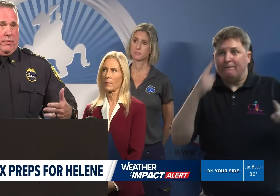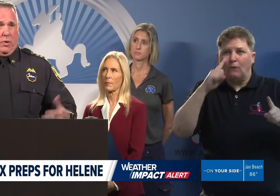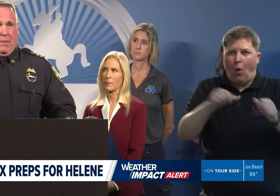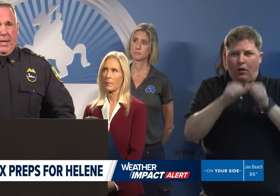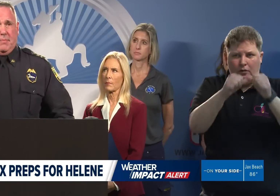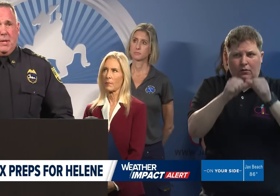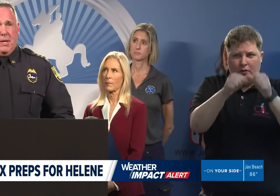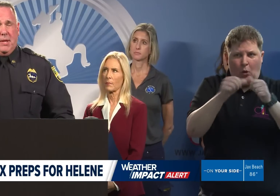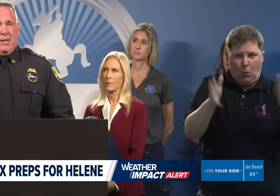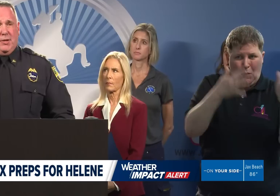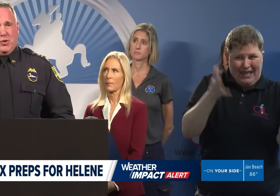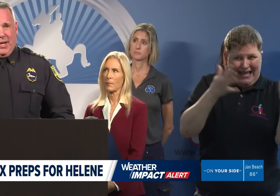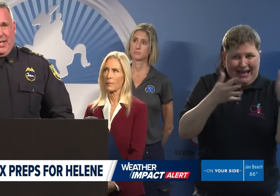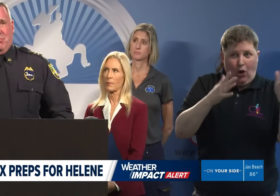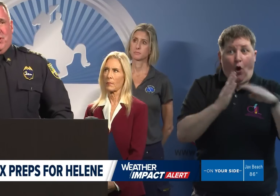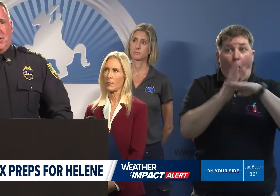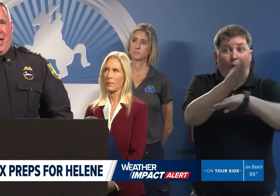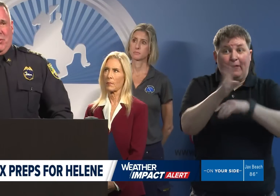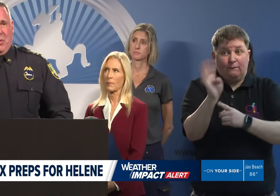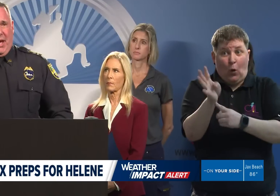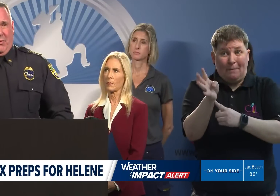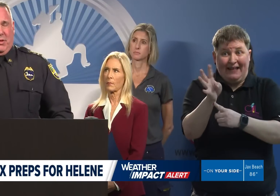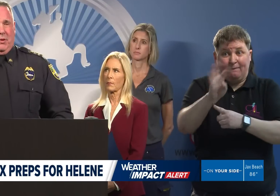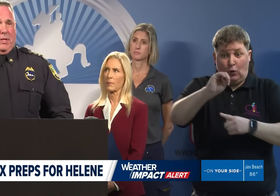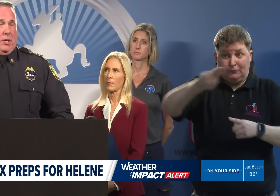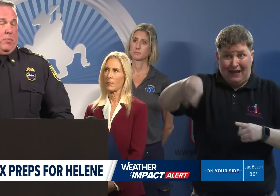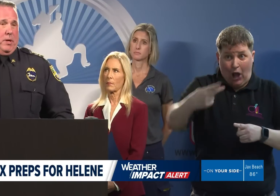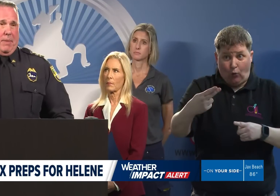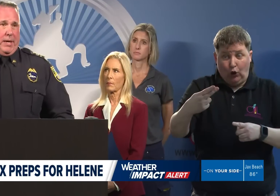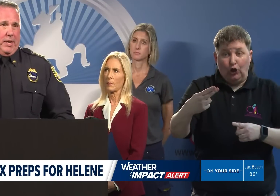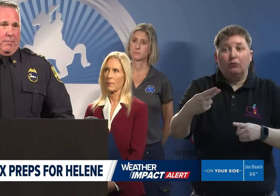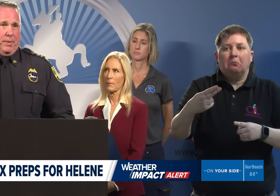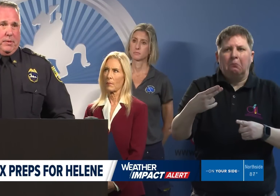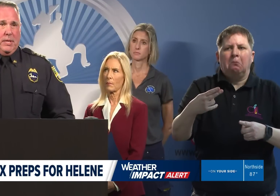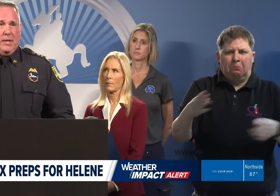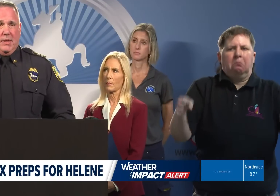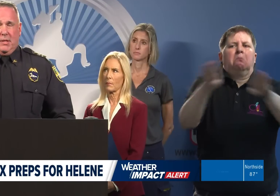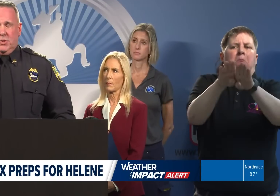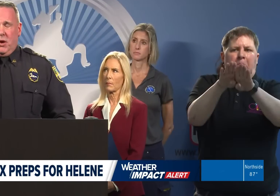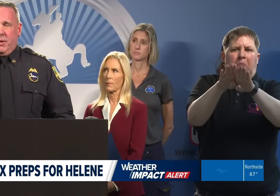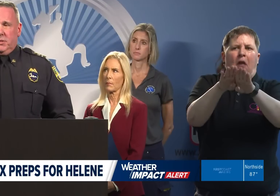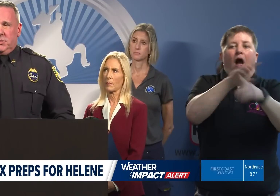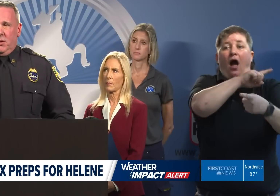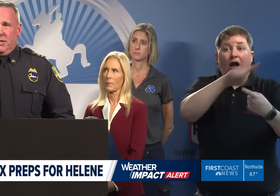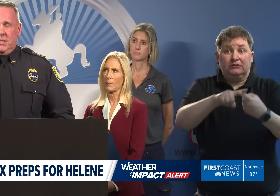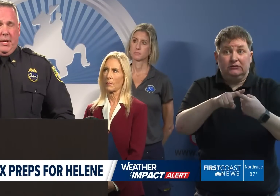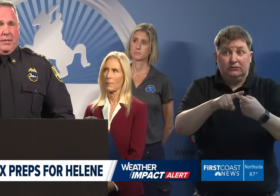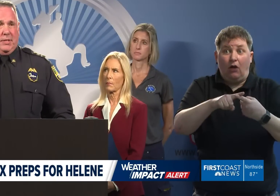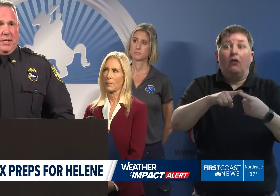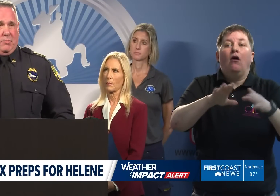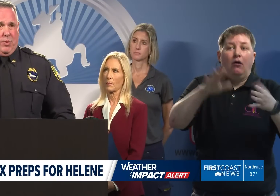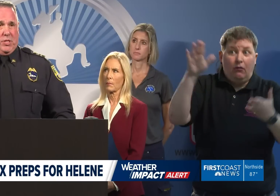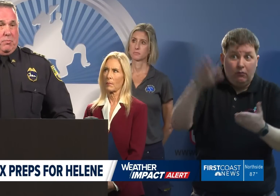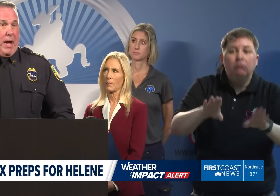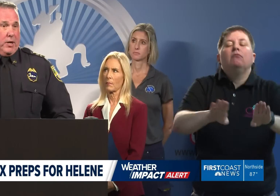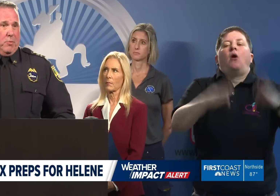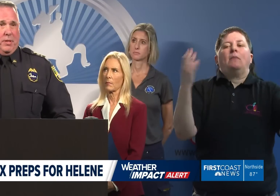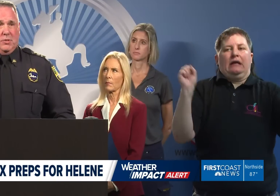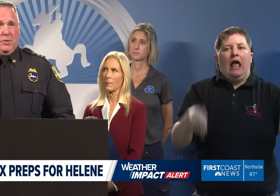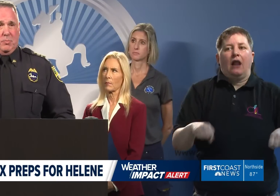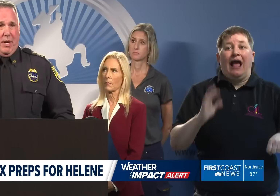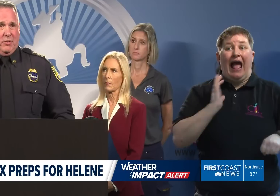or over for a minute, and shutting that bridge down when we have to, and then opening it back up. But as always, our intent is to get the bridges